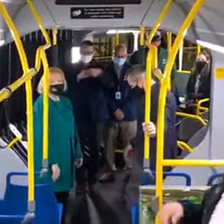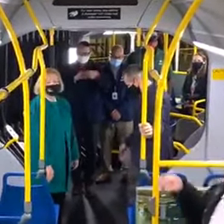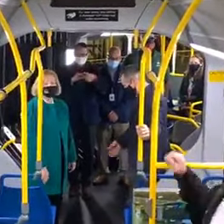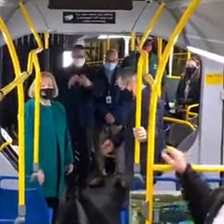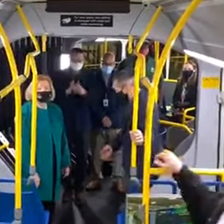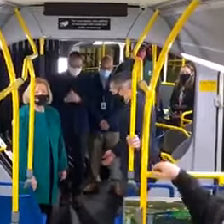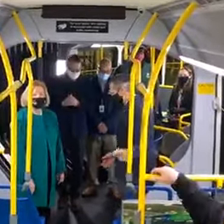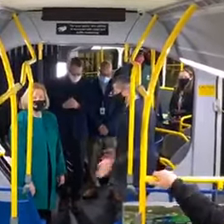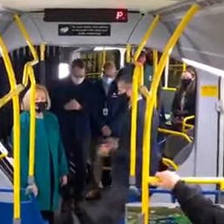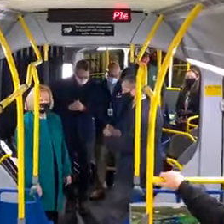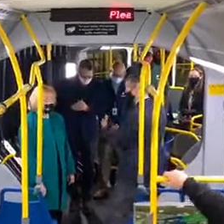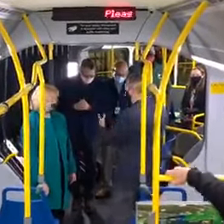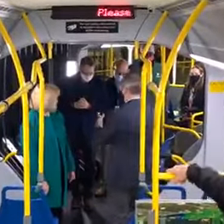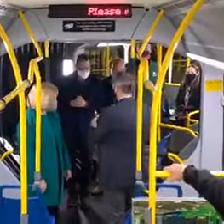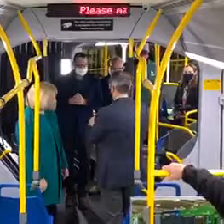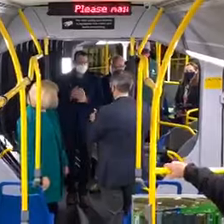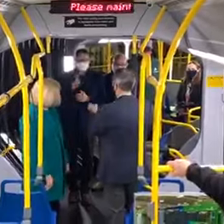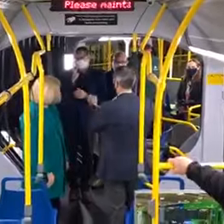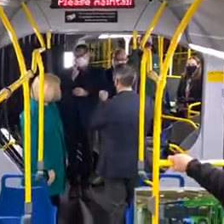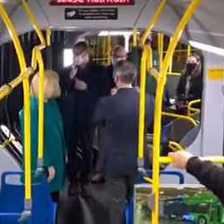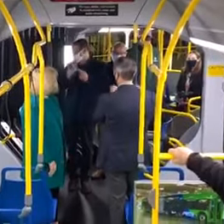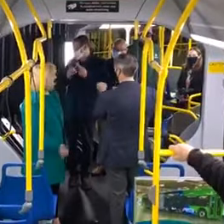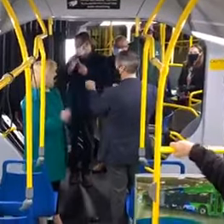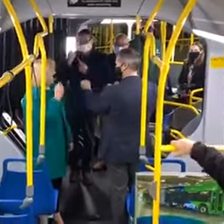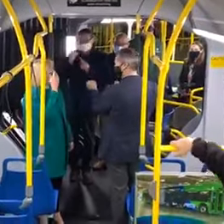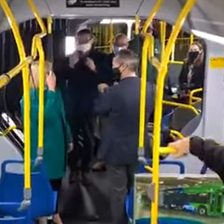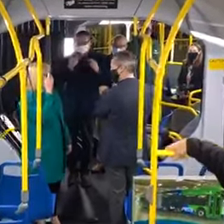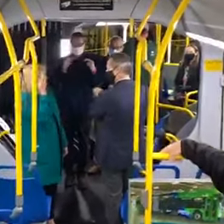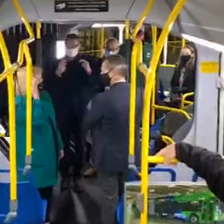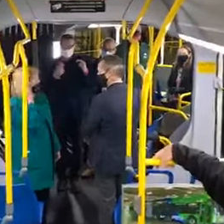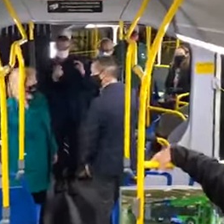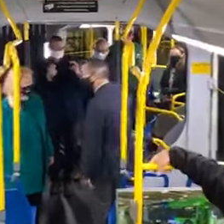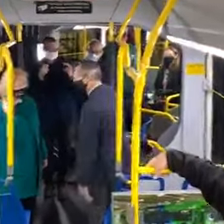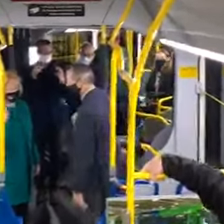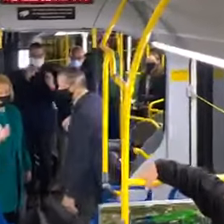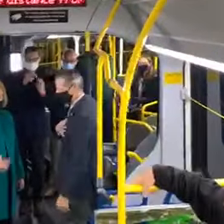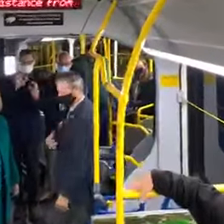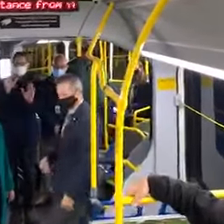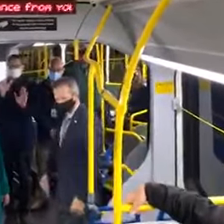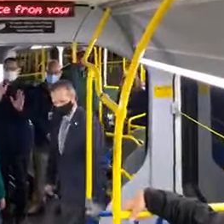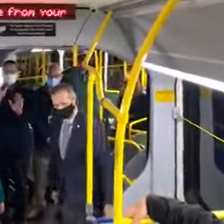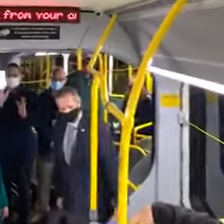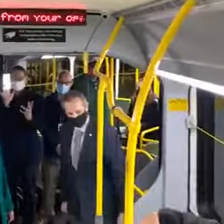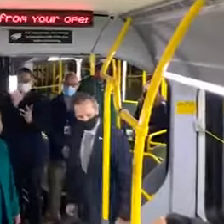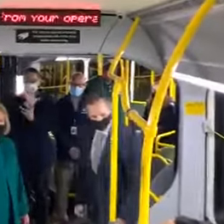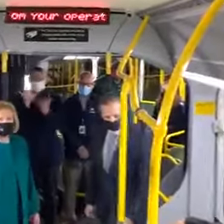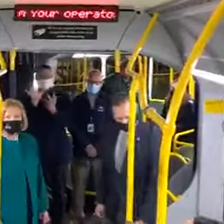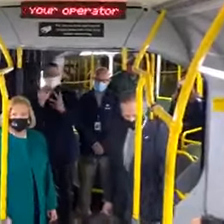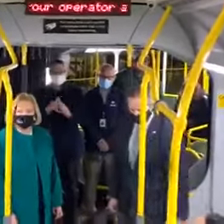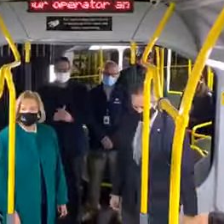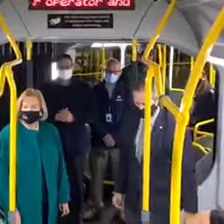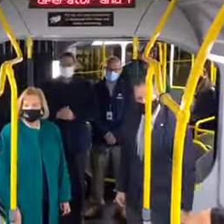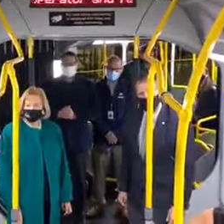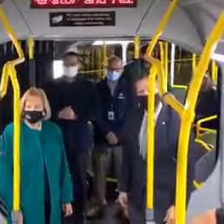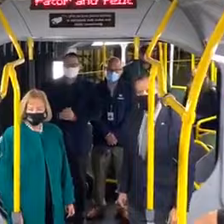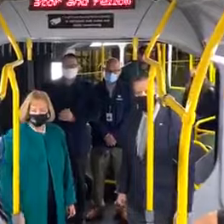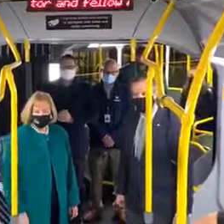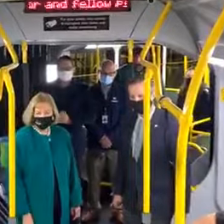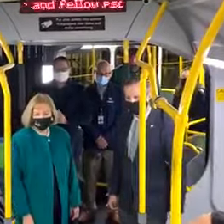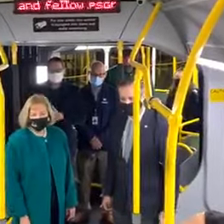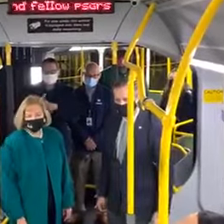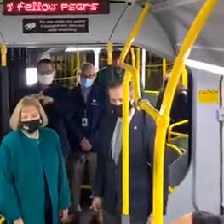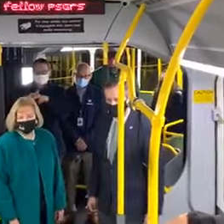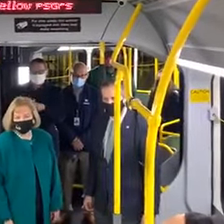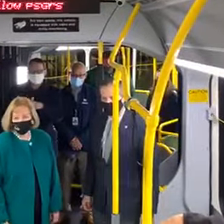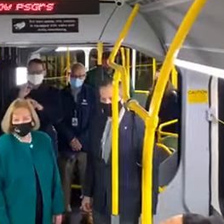What is a little bit If concerning is possible, when you're please talking maintain a safe distance from officers and from Yeah. passengers. Mayor, can you come sit in a seat